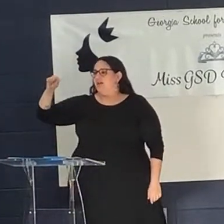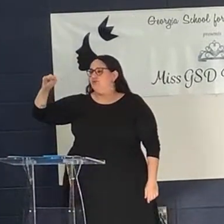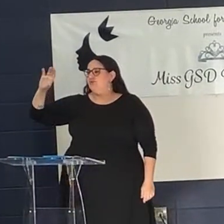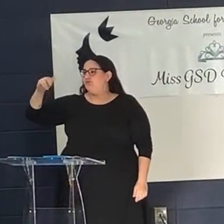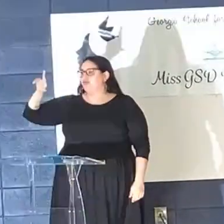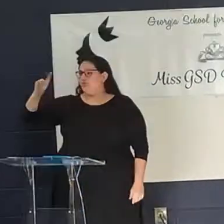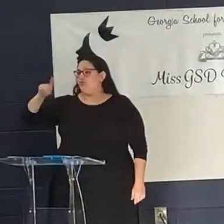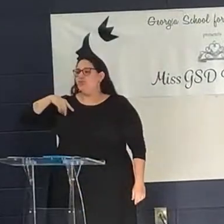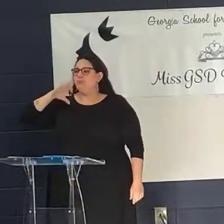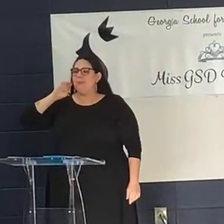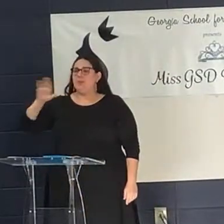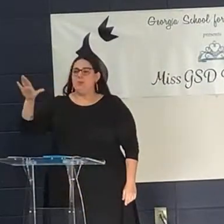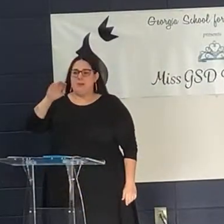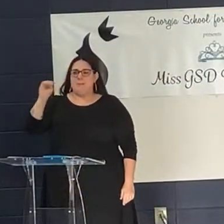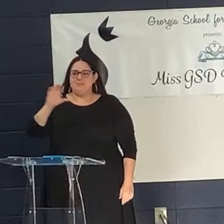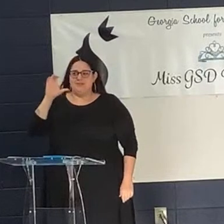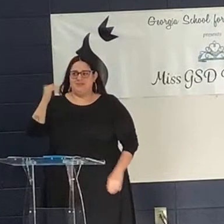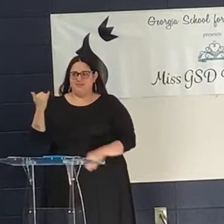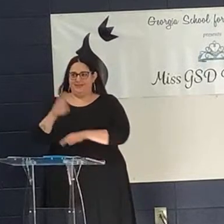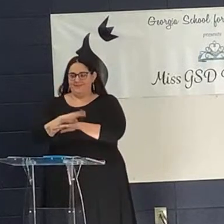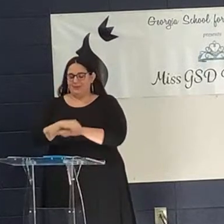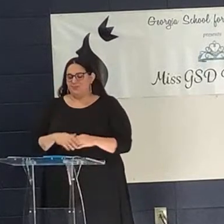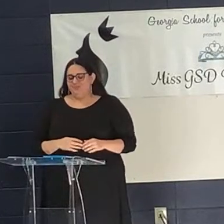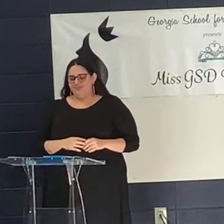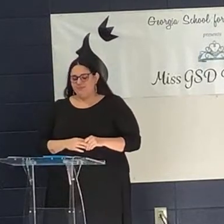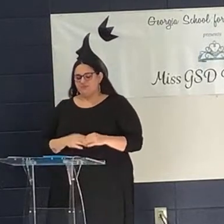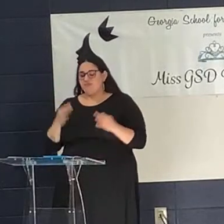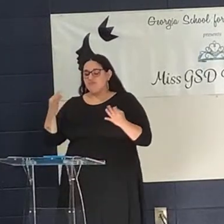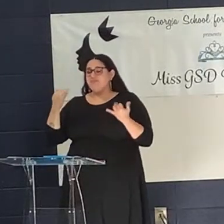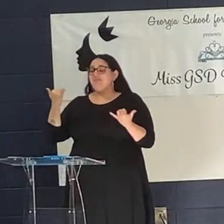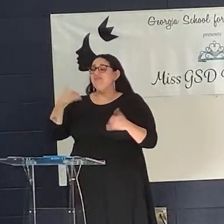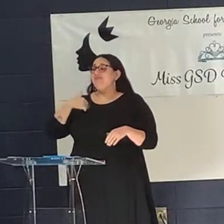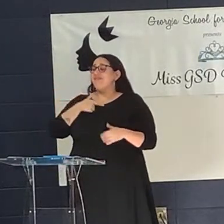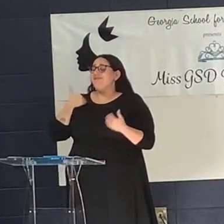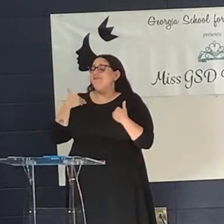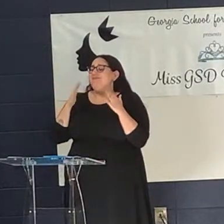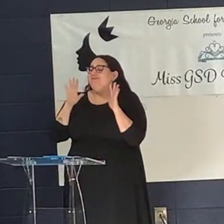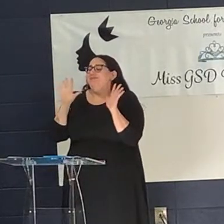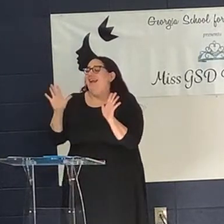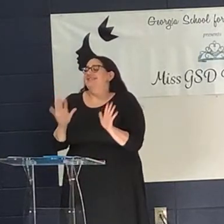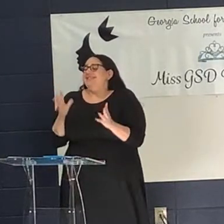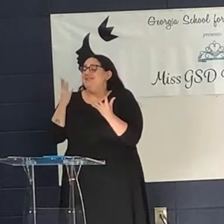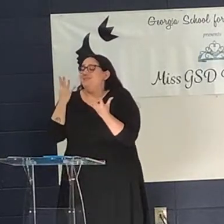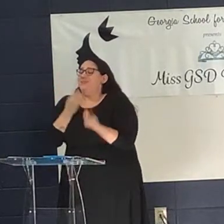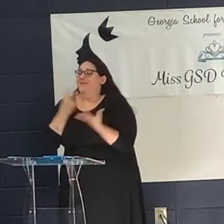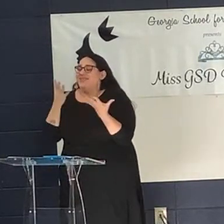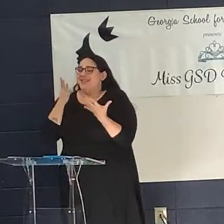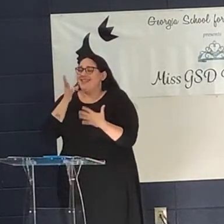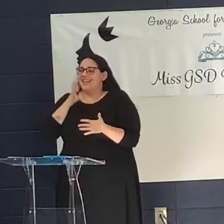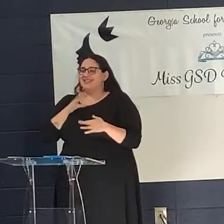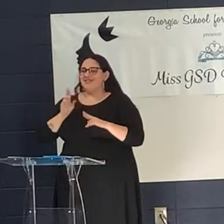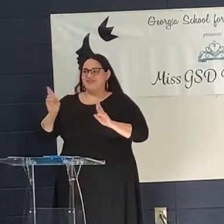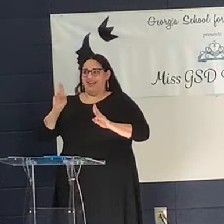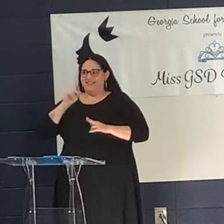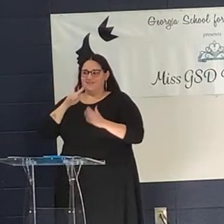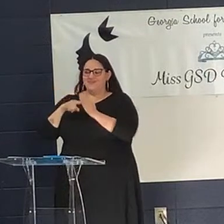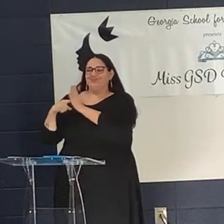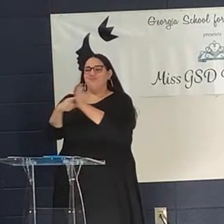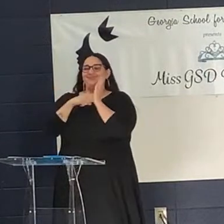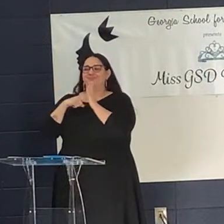175th anniversary group of events. And I am Jacqueline Blanchard. I'll be your MC today for the pageant. And these beautiful